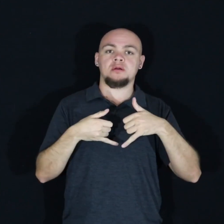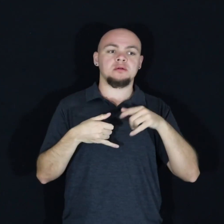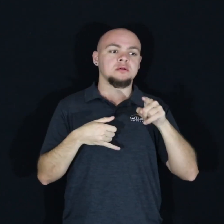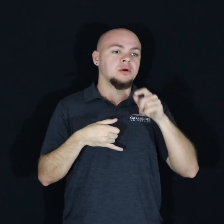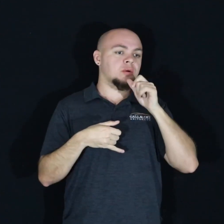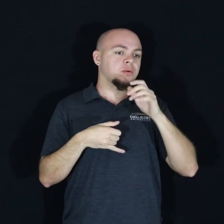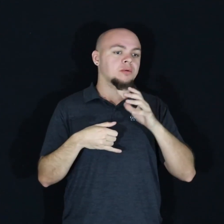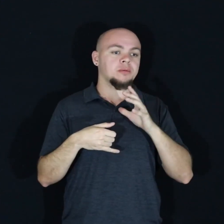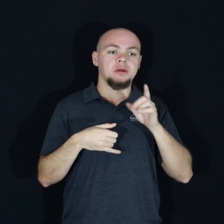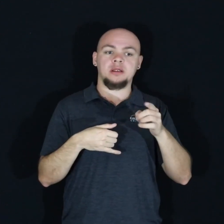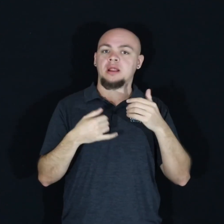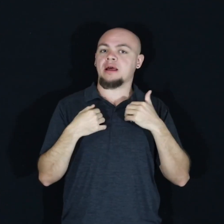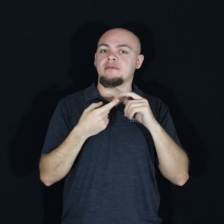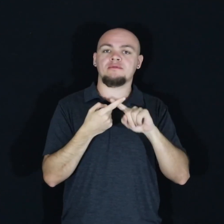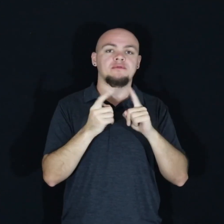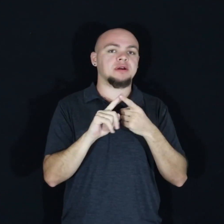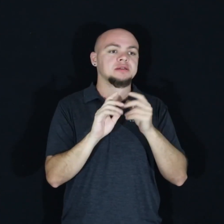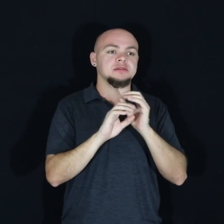speak?